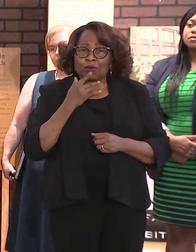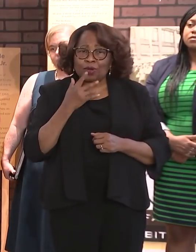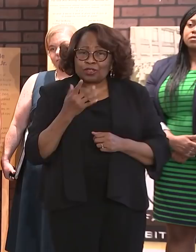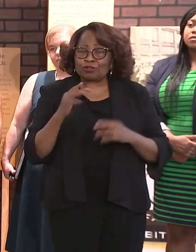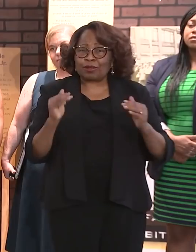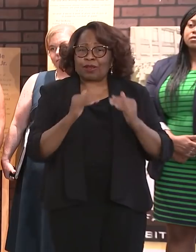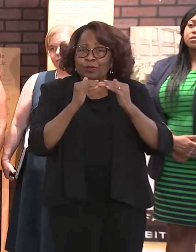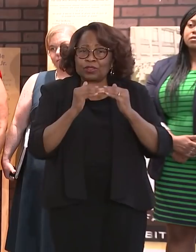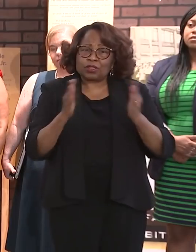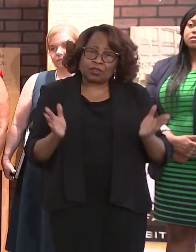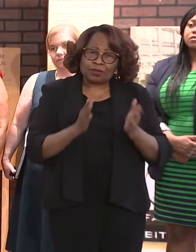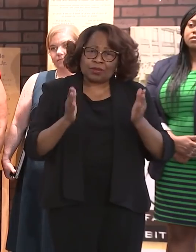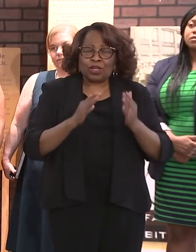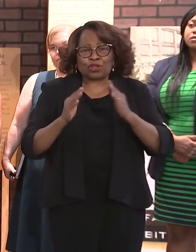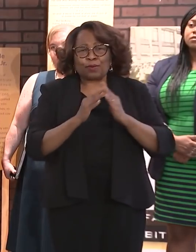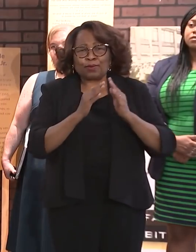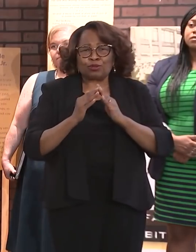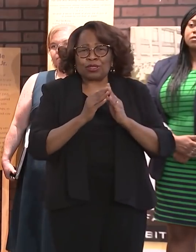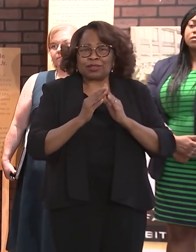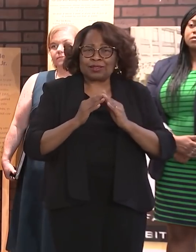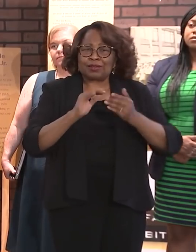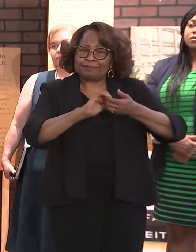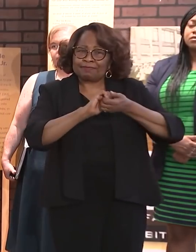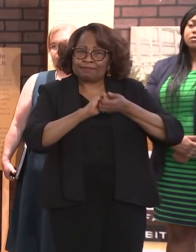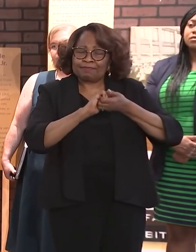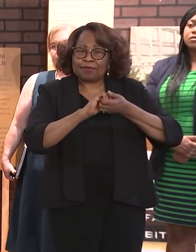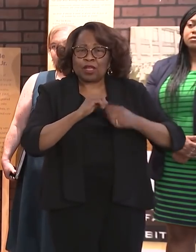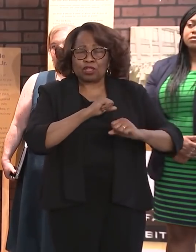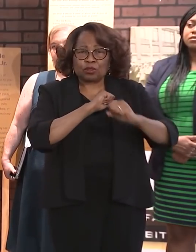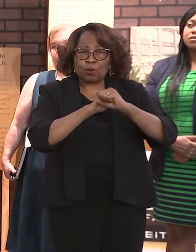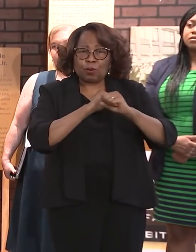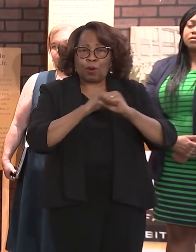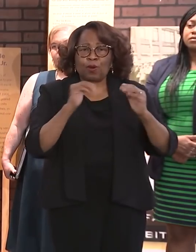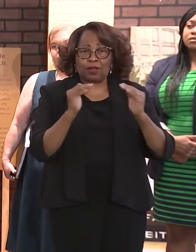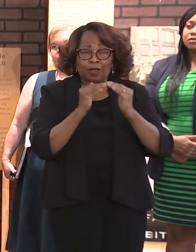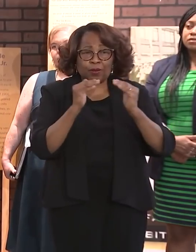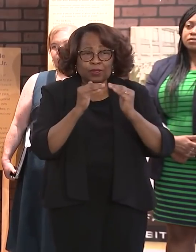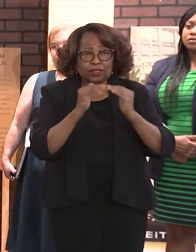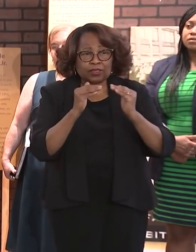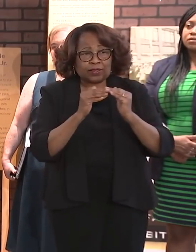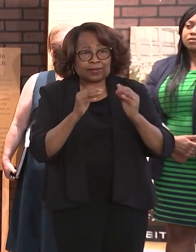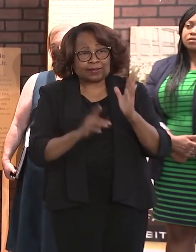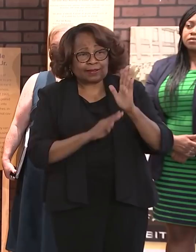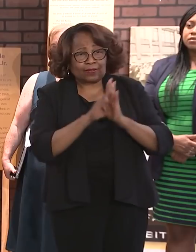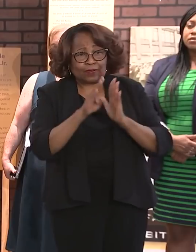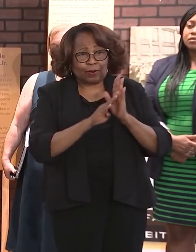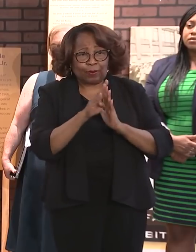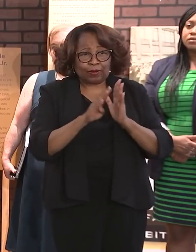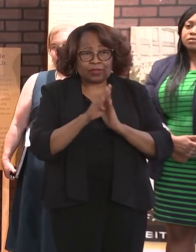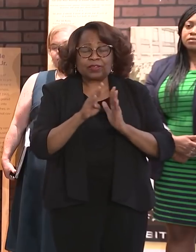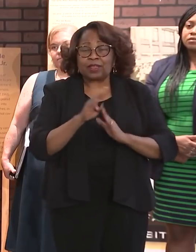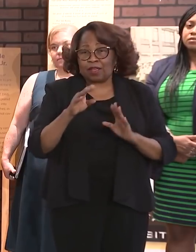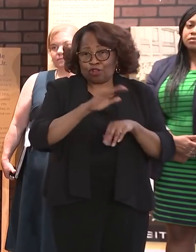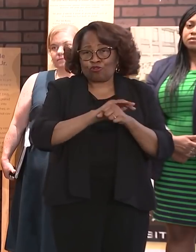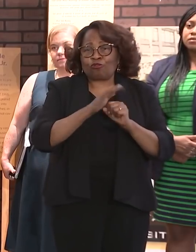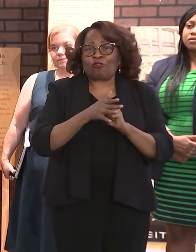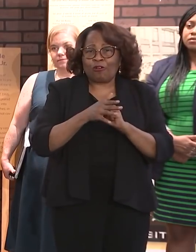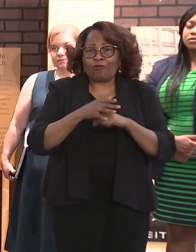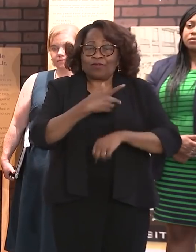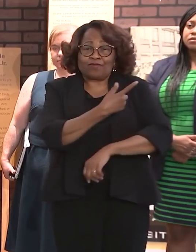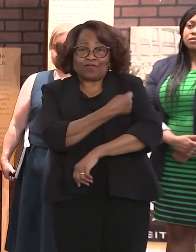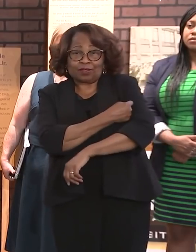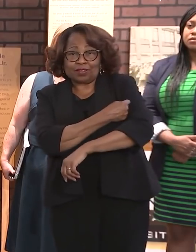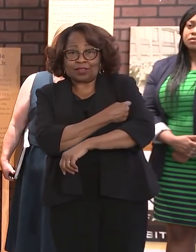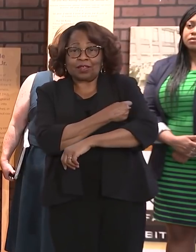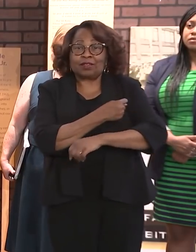fostered community co-leadership to promote equitable transit-oriented development and COVID-19 vaccine